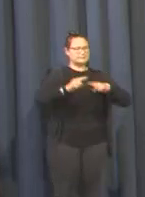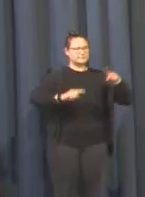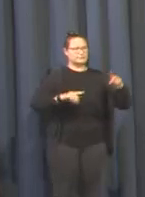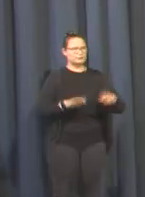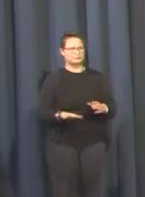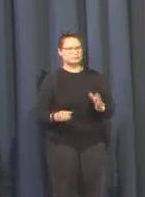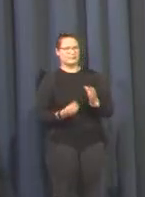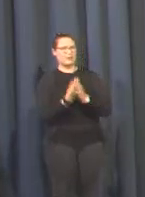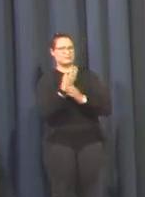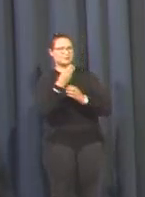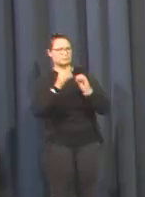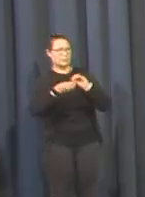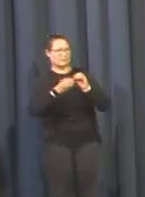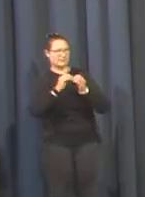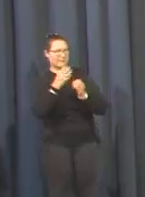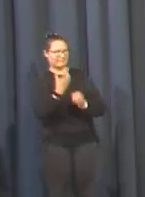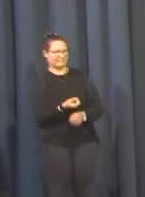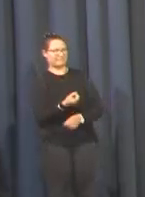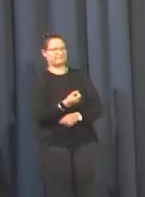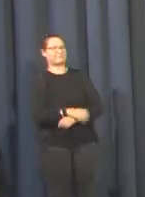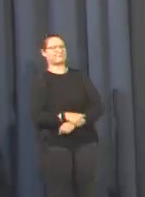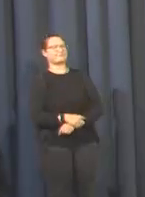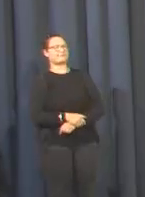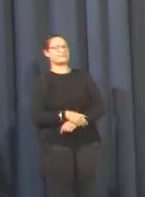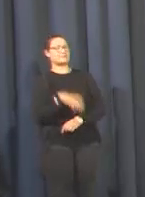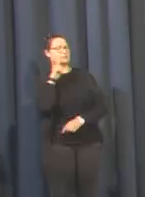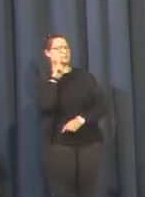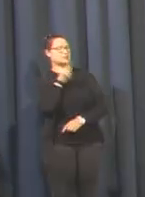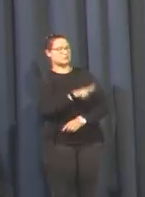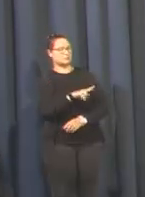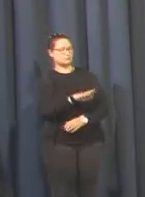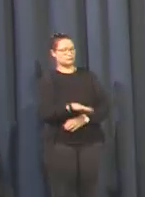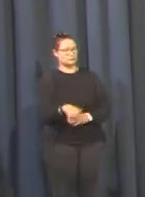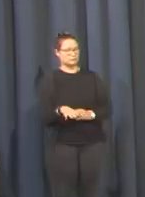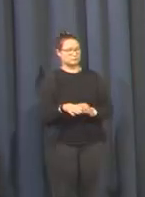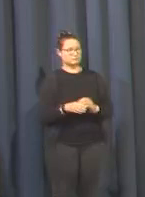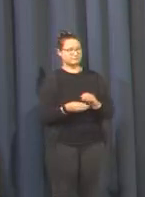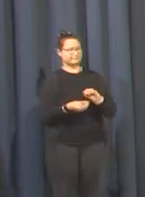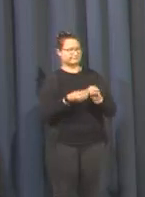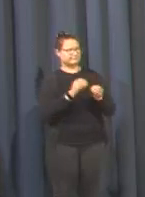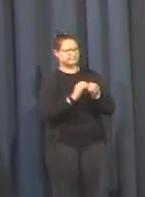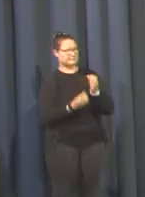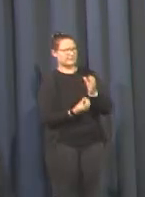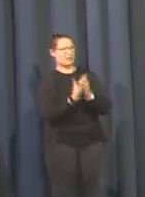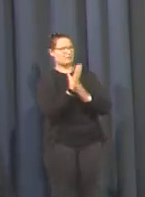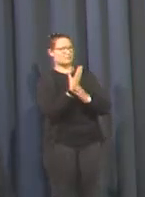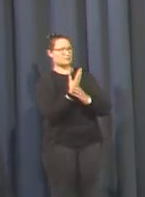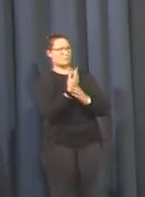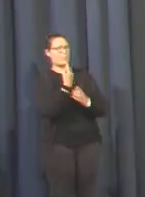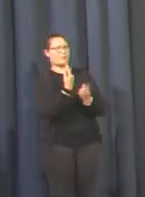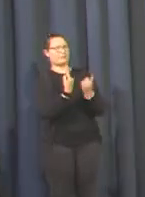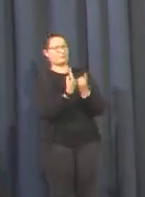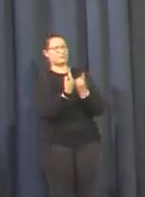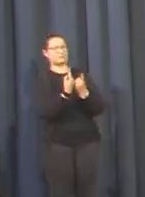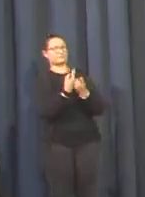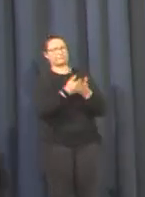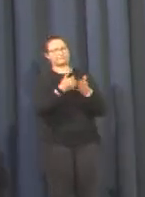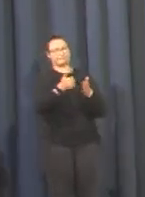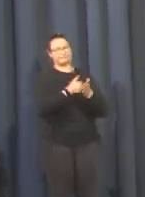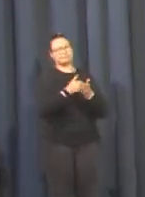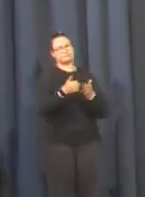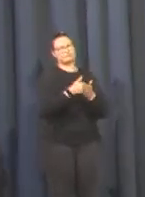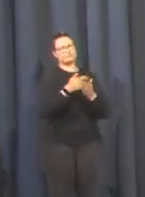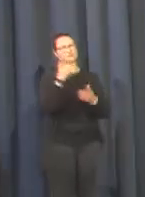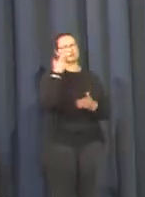and when we see children that have had a lot of trouble with their development, one of the things that we regularly do is